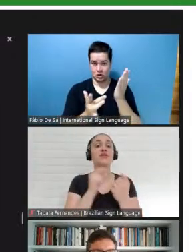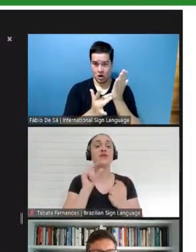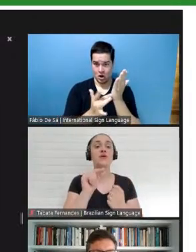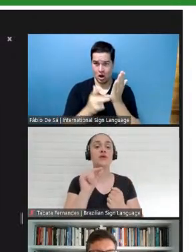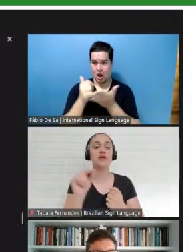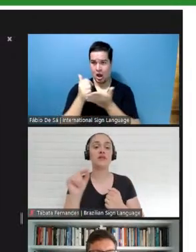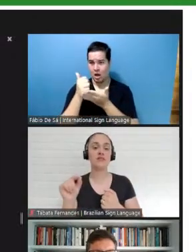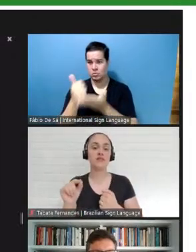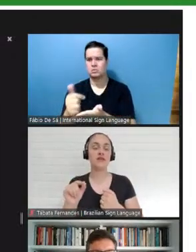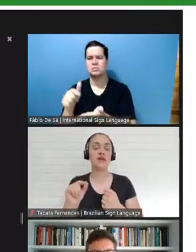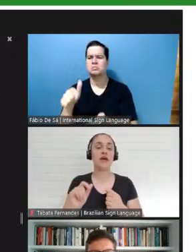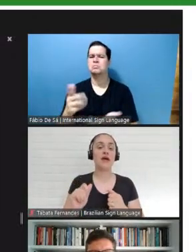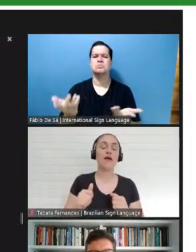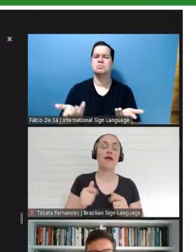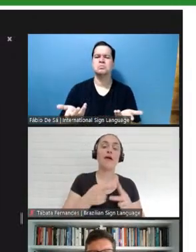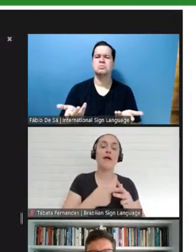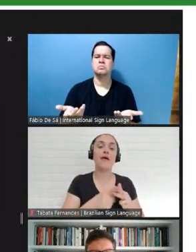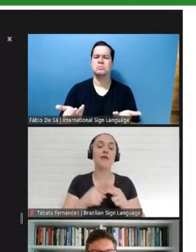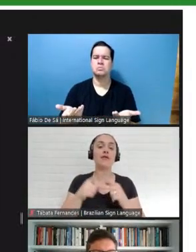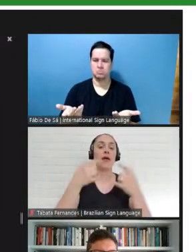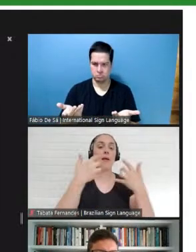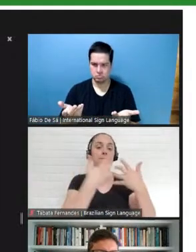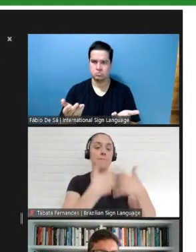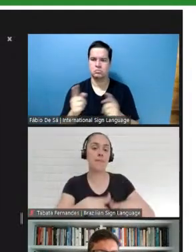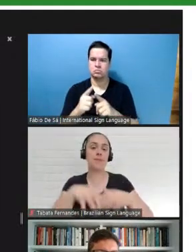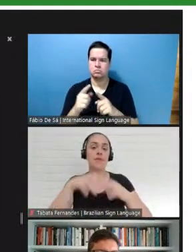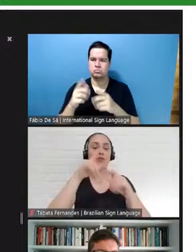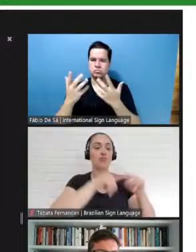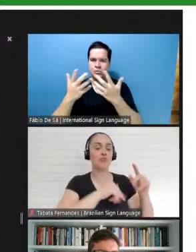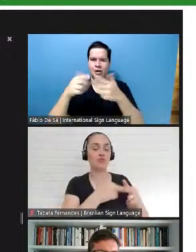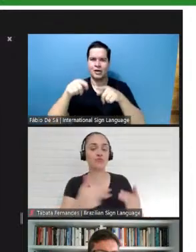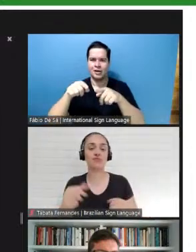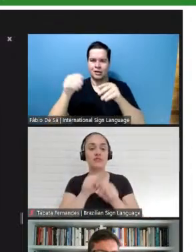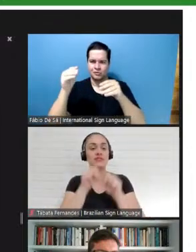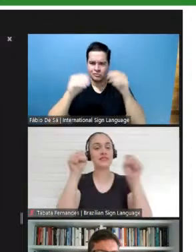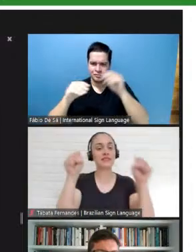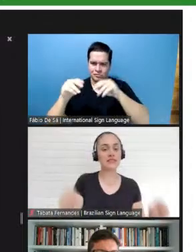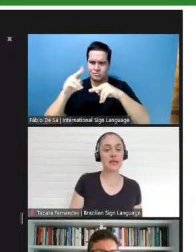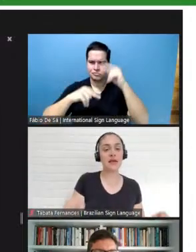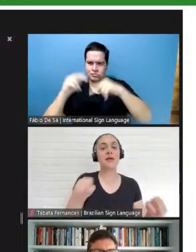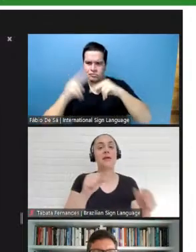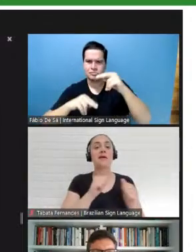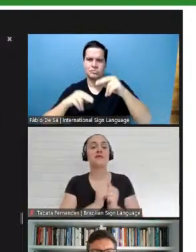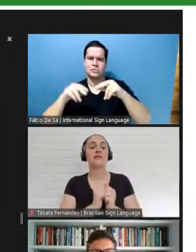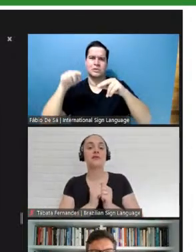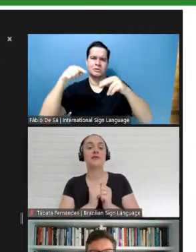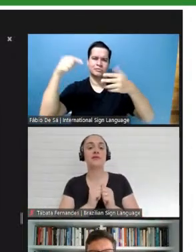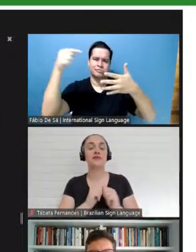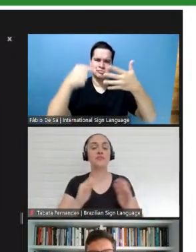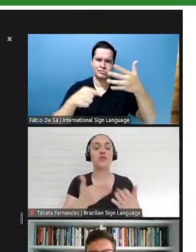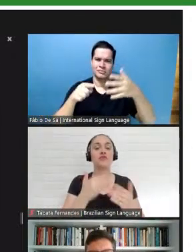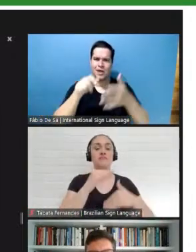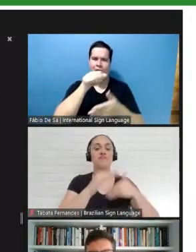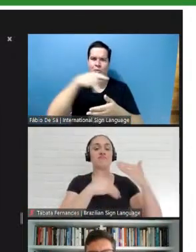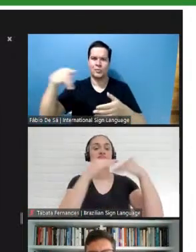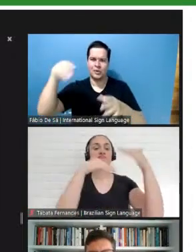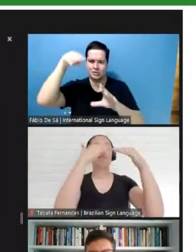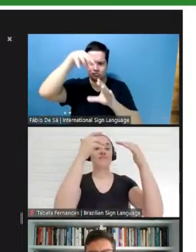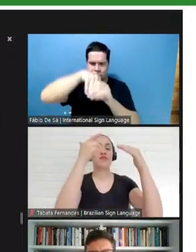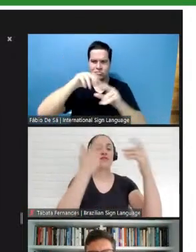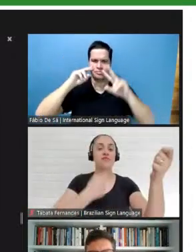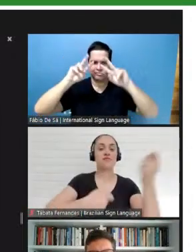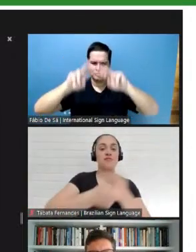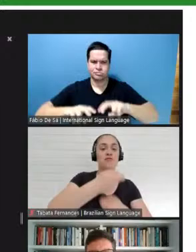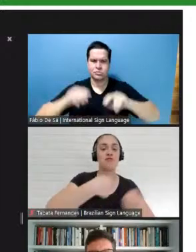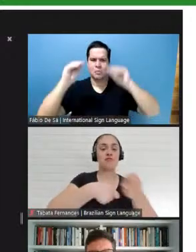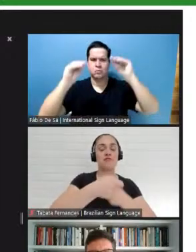product. It can be commercial, it can be something that you make, but it's used to increase, maintain, or improve the functional capabilities of a child